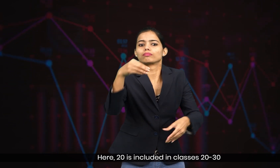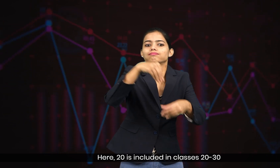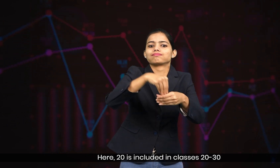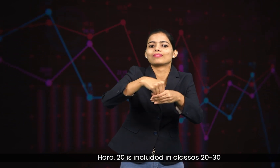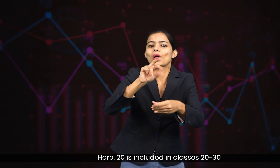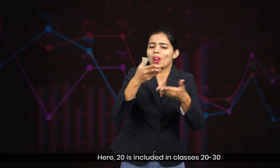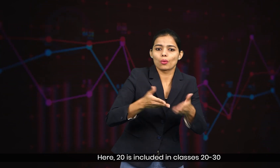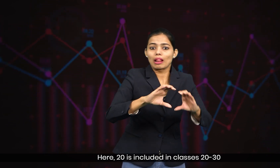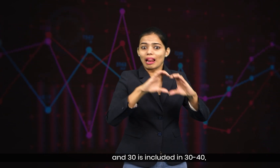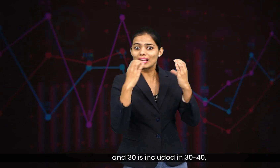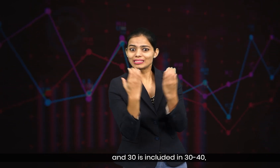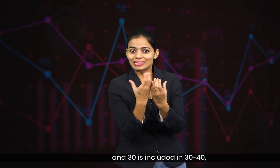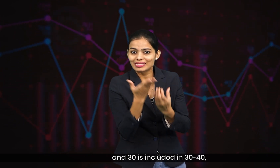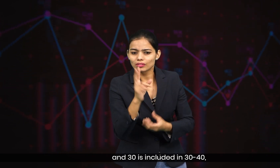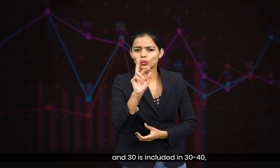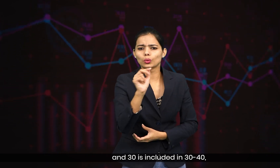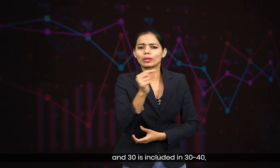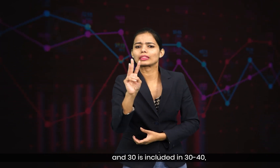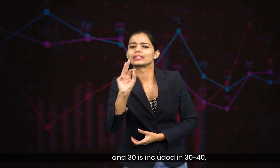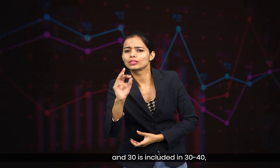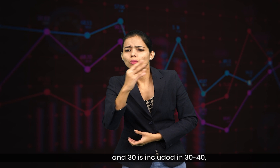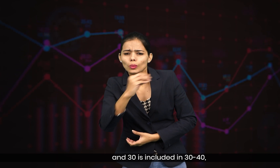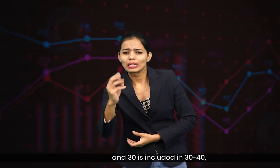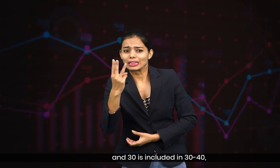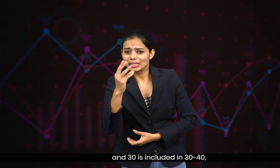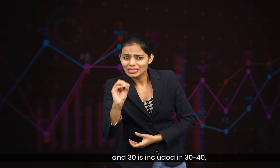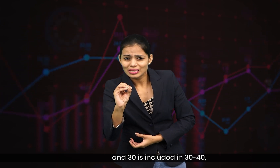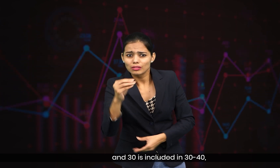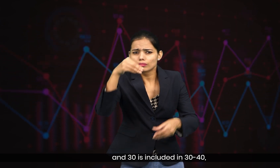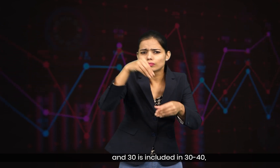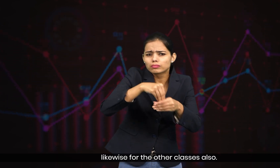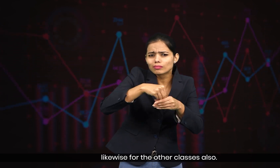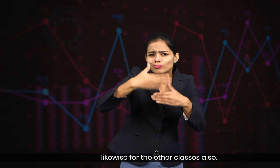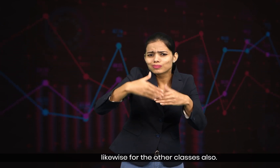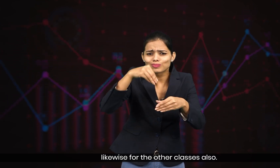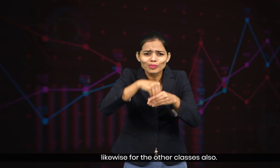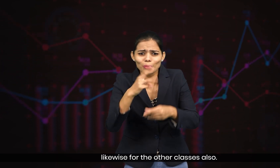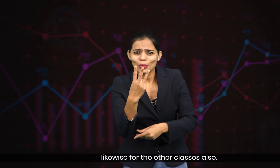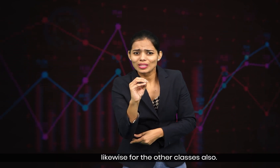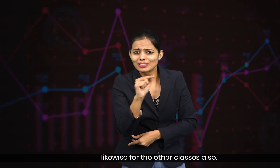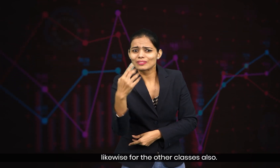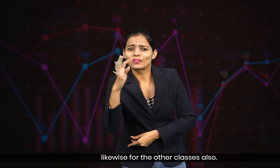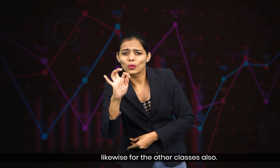minus 30 and 30 is included in 30 minus 40. Likewise for the other classes